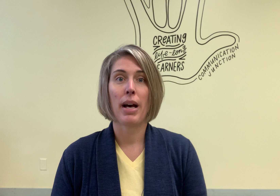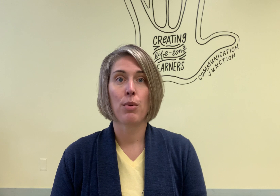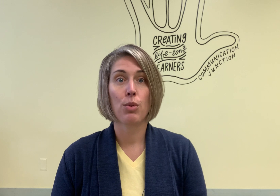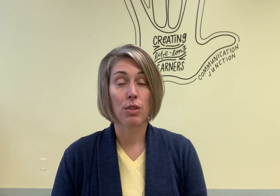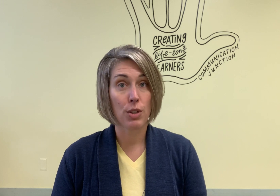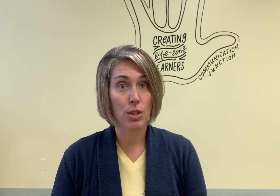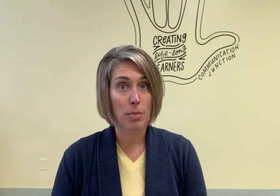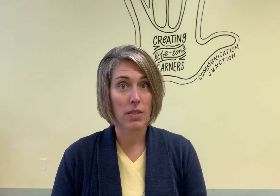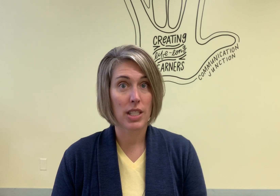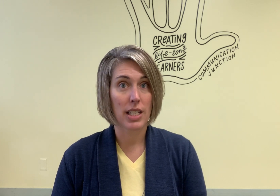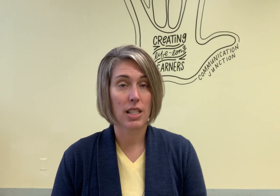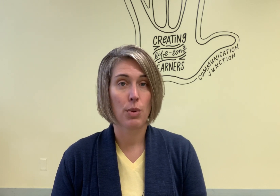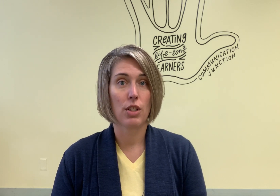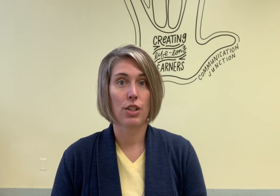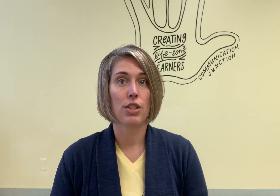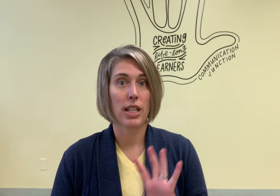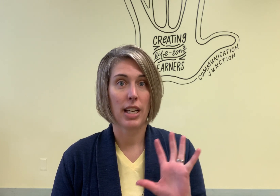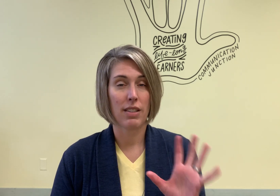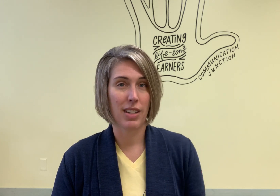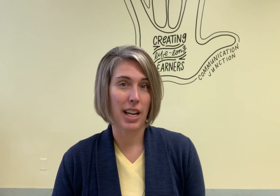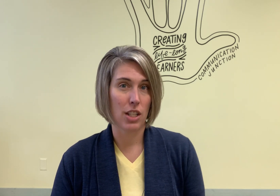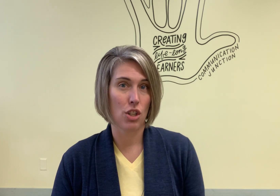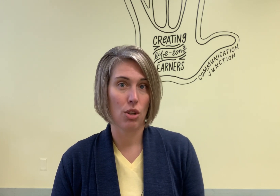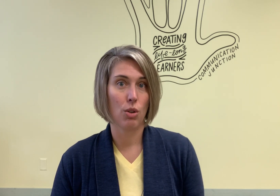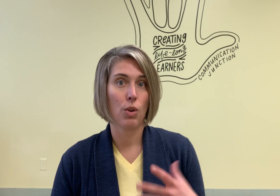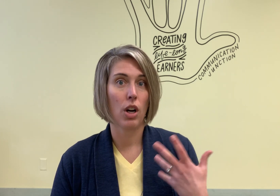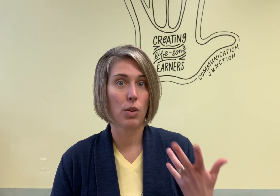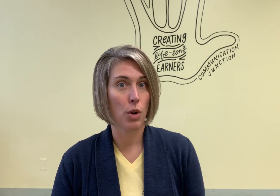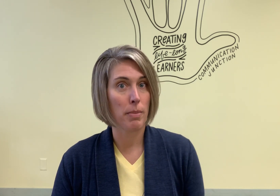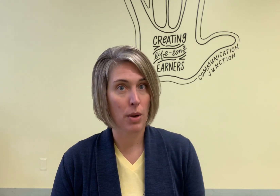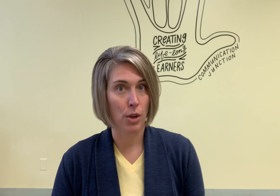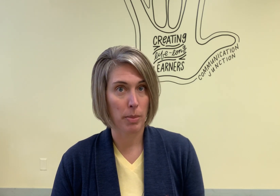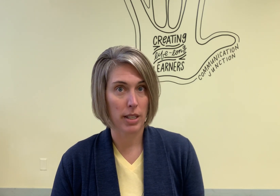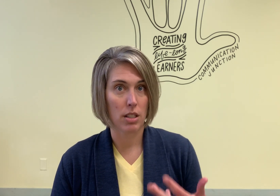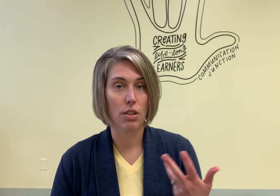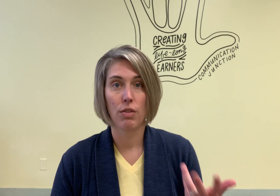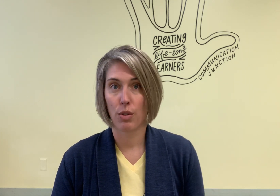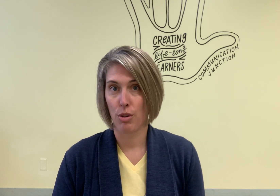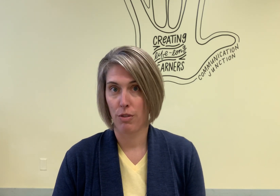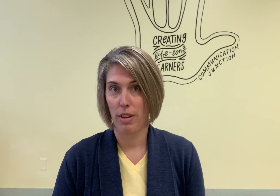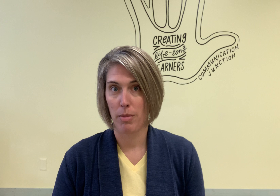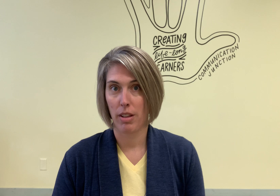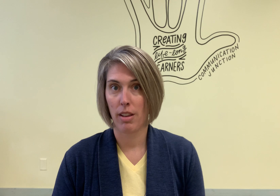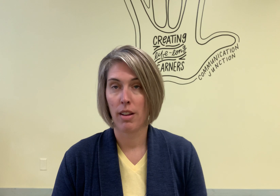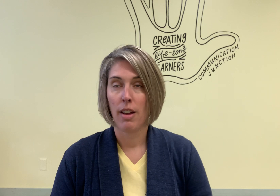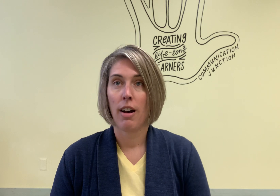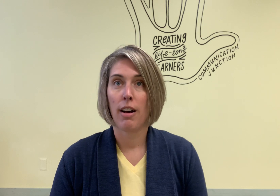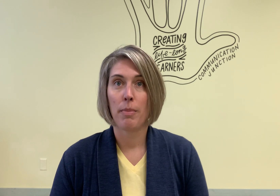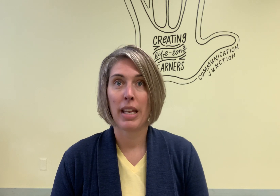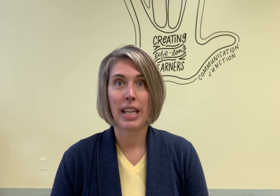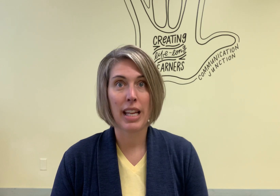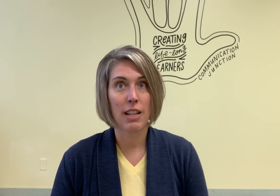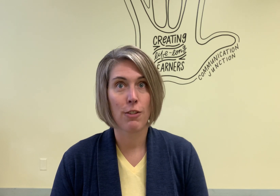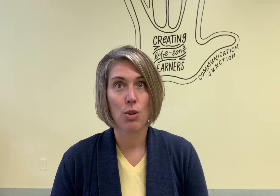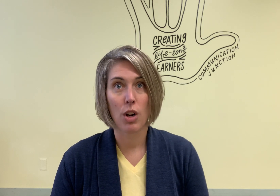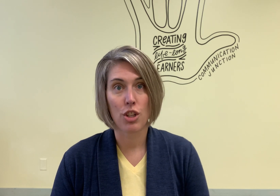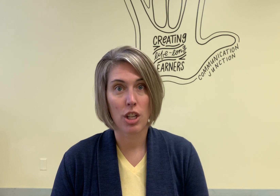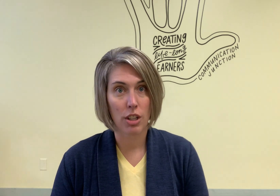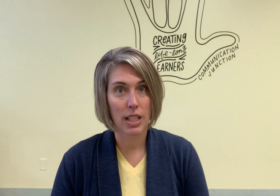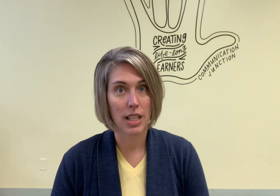will review some of the signs that we learned and kind of guide you on what might work best for your family. And again, if you are sharing